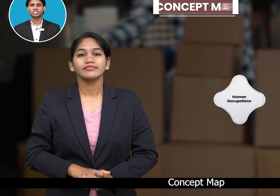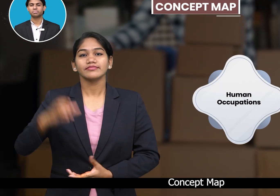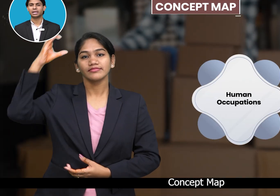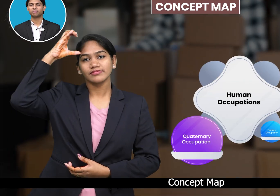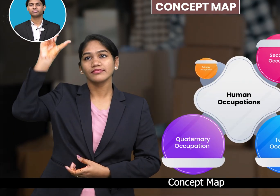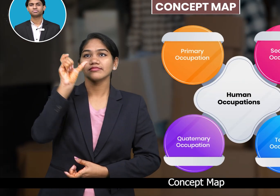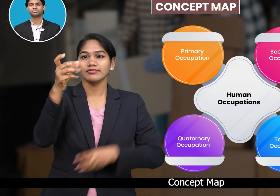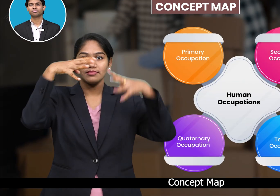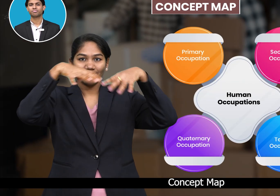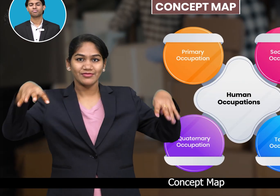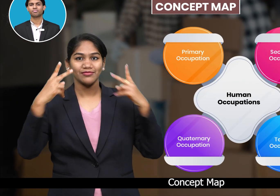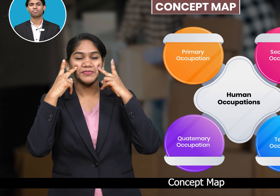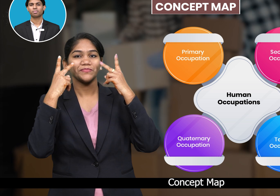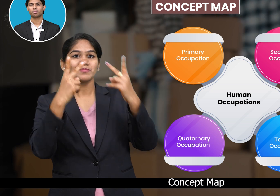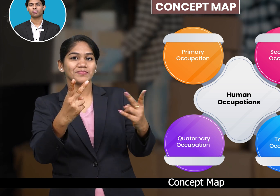Concept map.